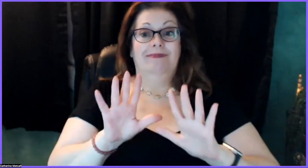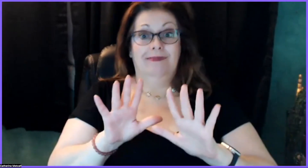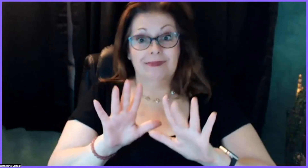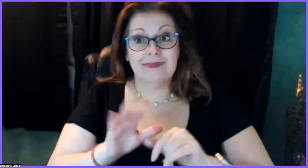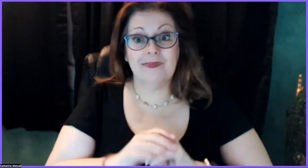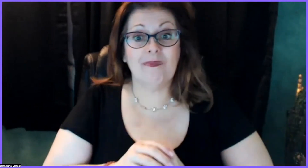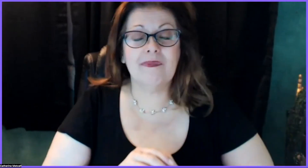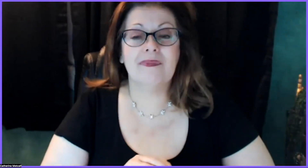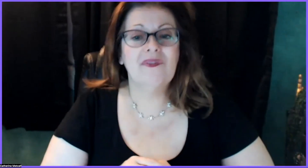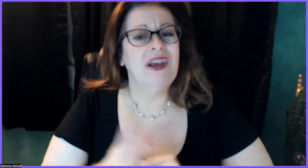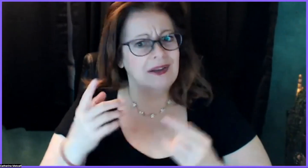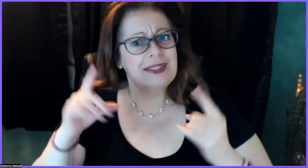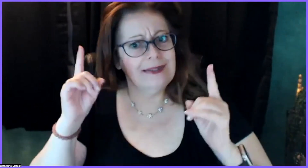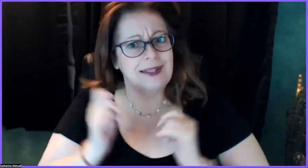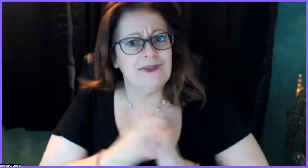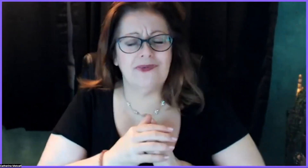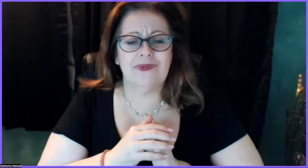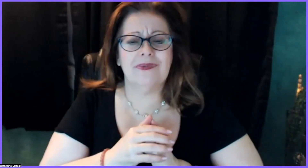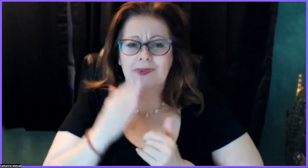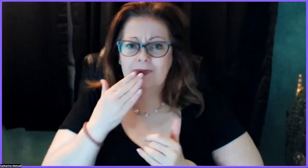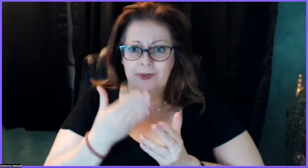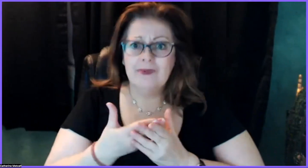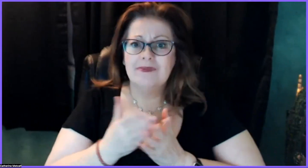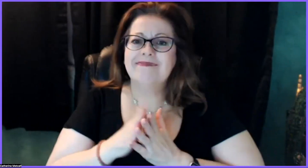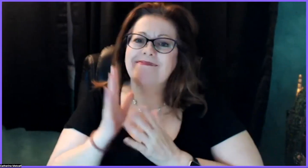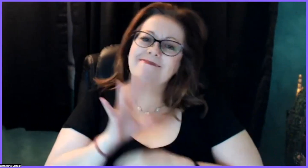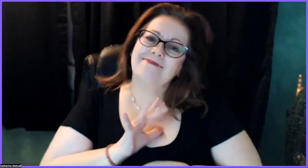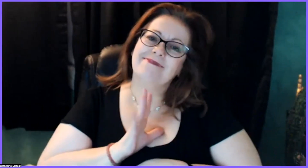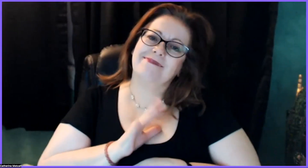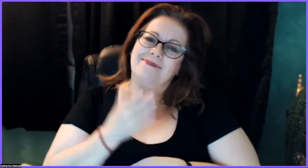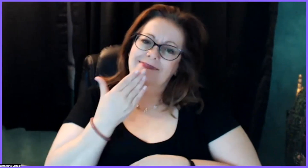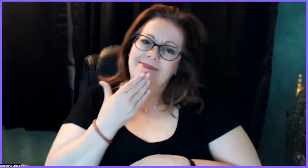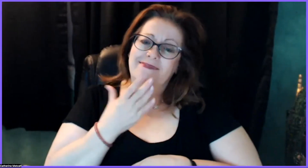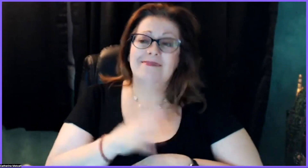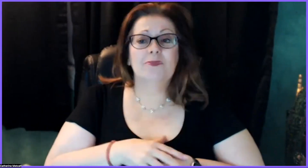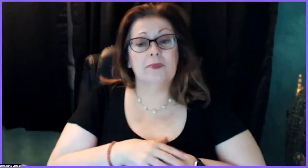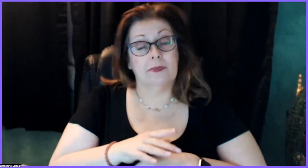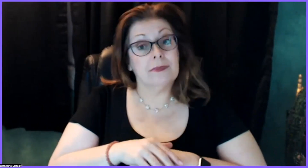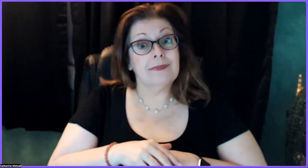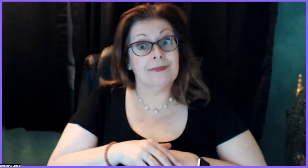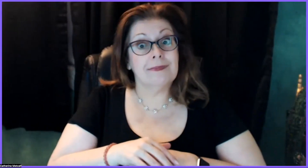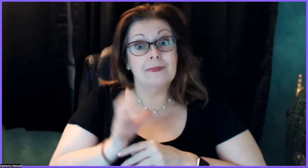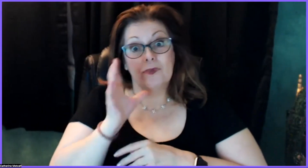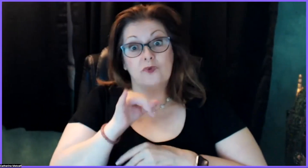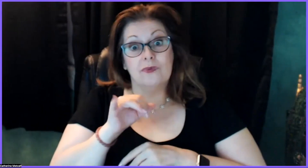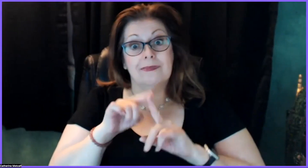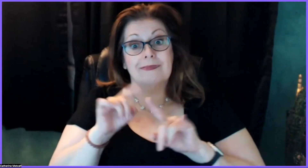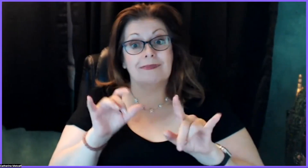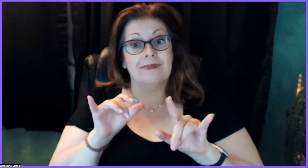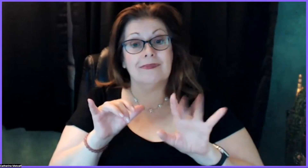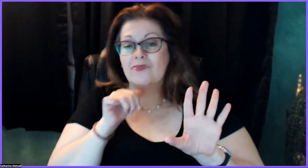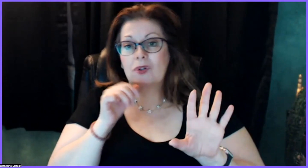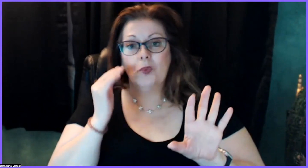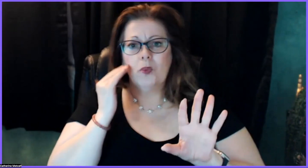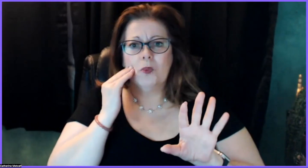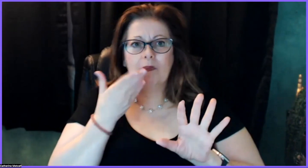pulled off. So well here, the fantastic, but the kind of strange, the unknown. Just